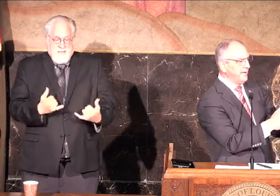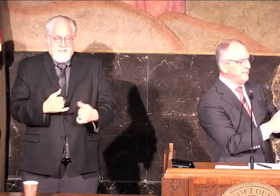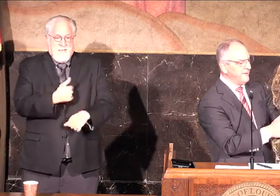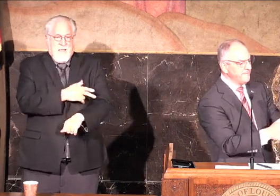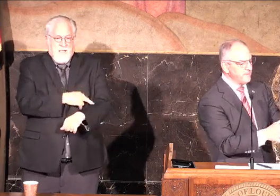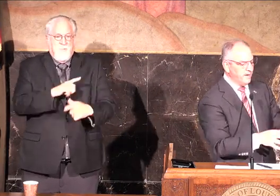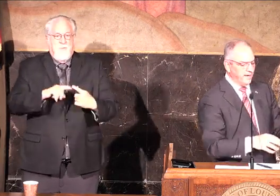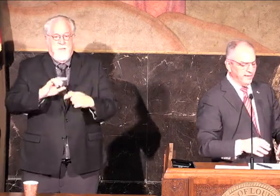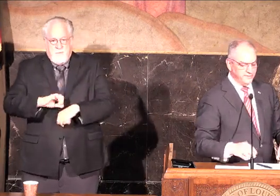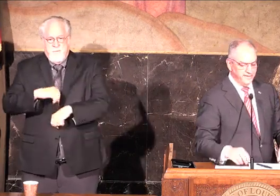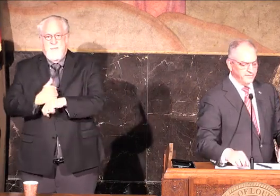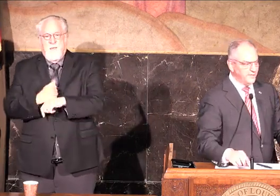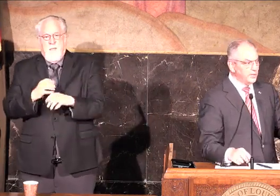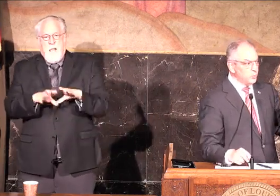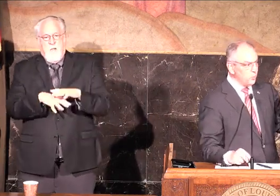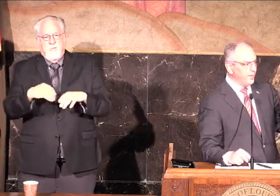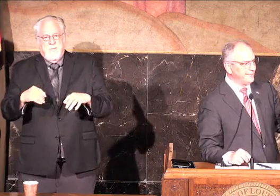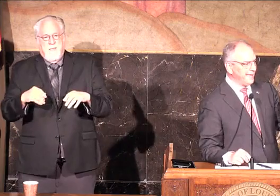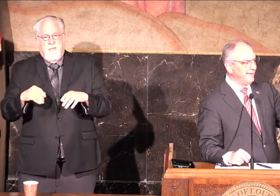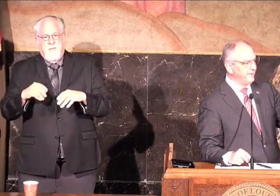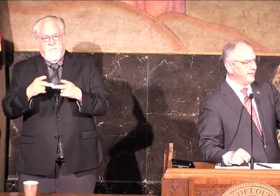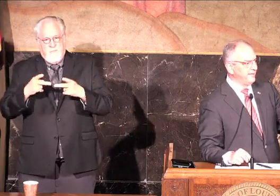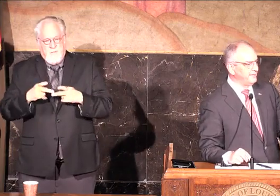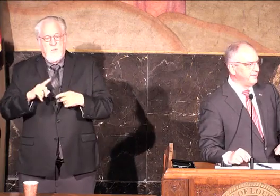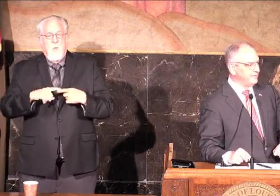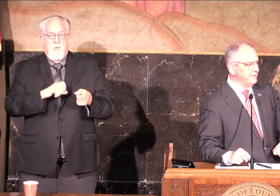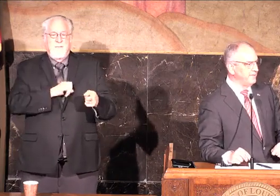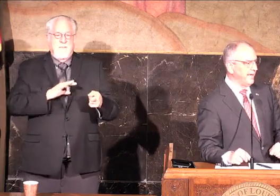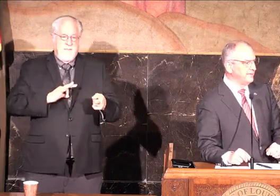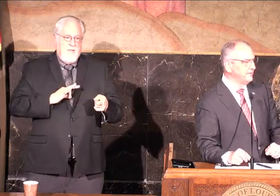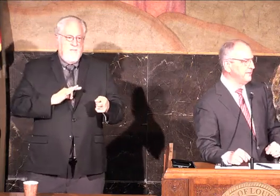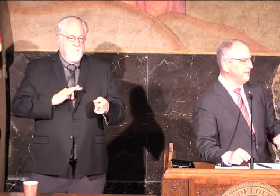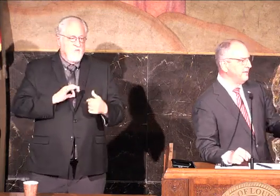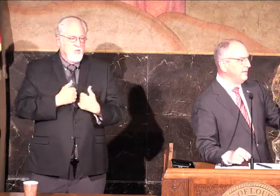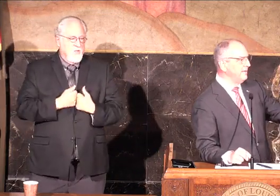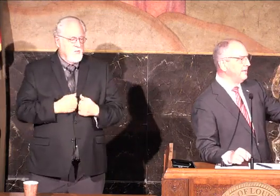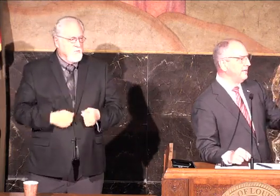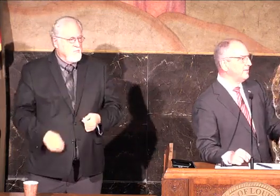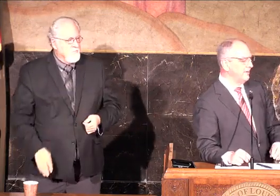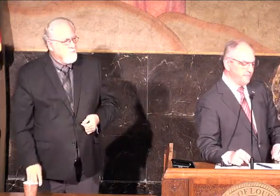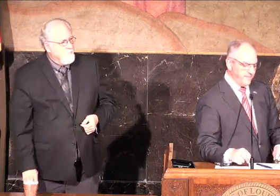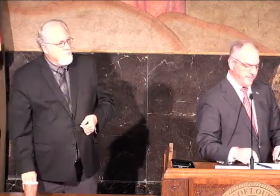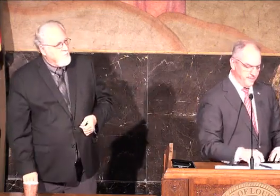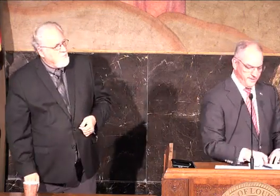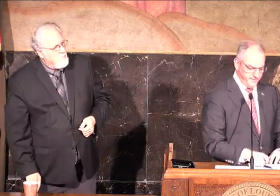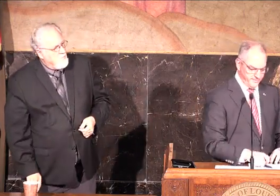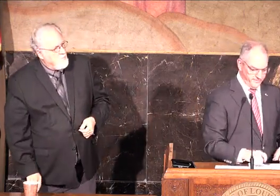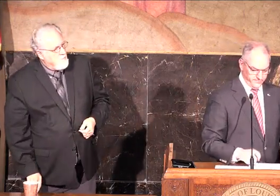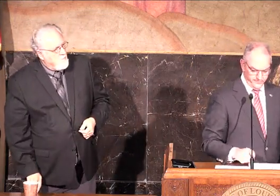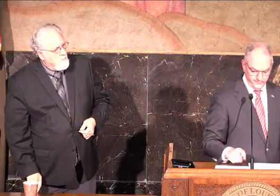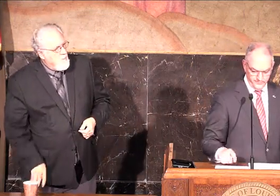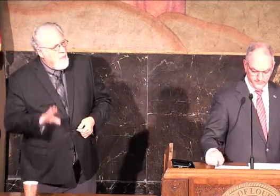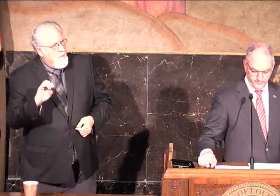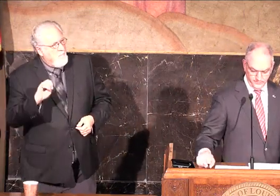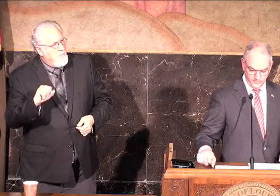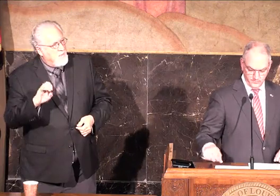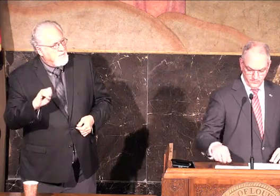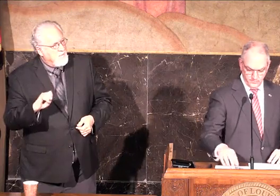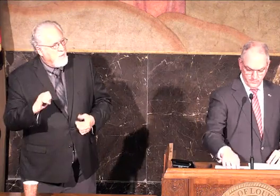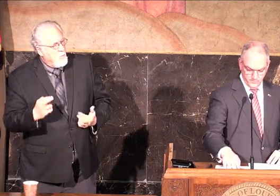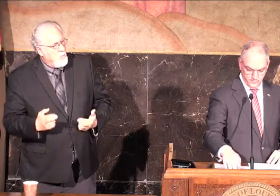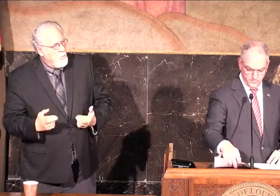stand up outside facilities when staffing is the challenge. Yes, sir. That's your recommendation is that students